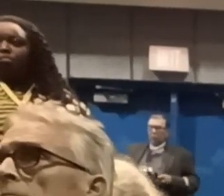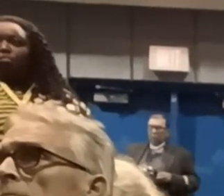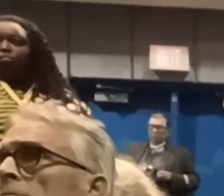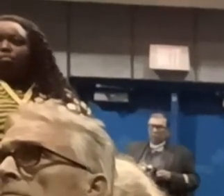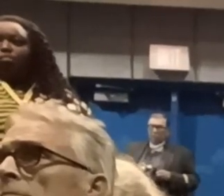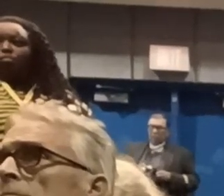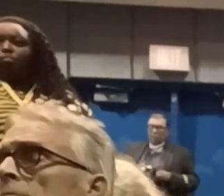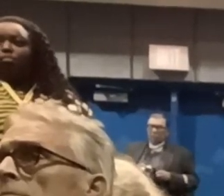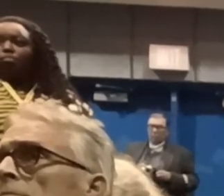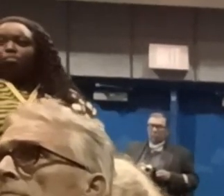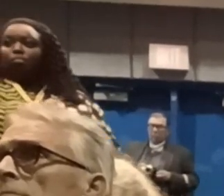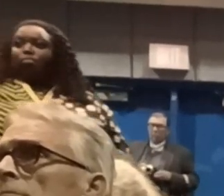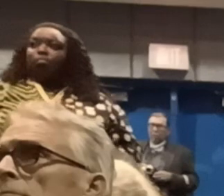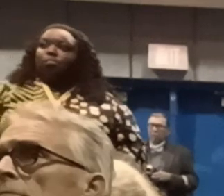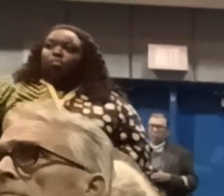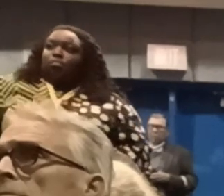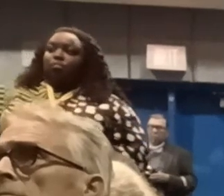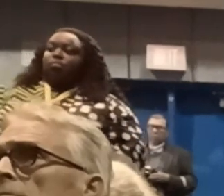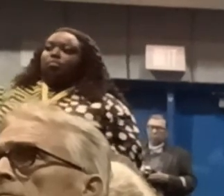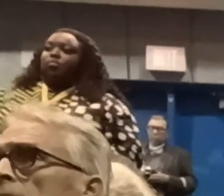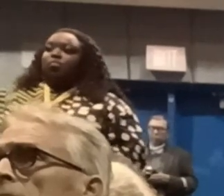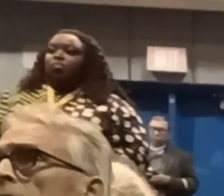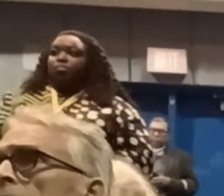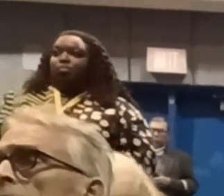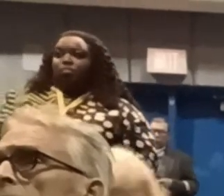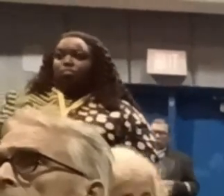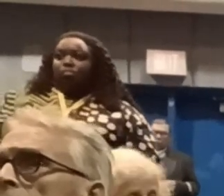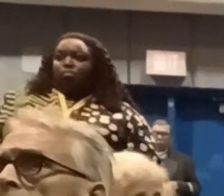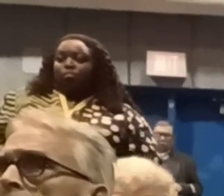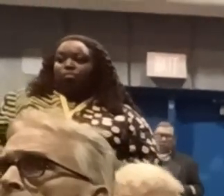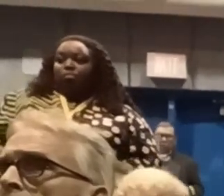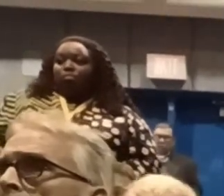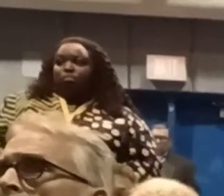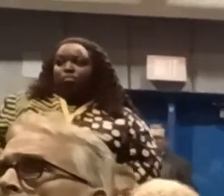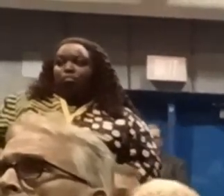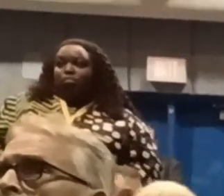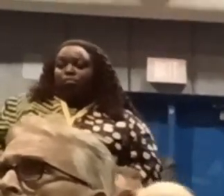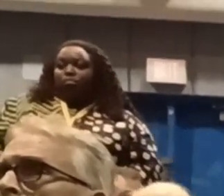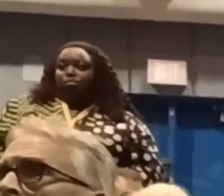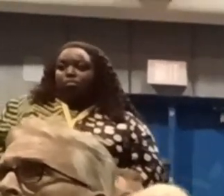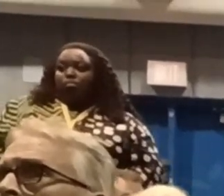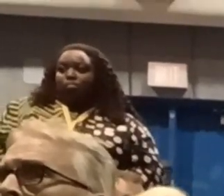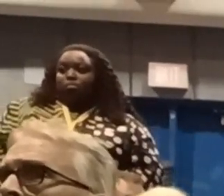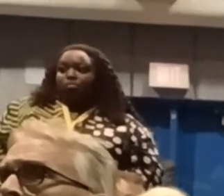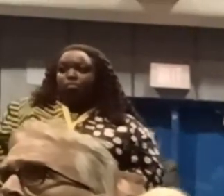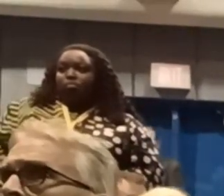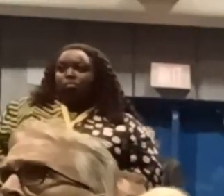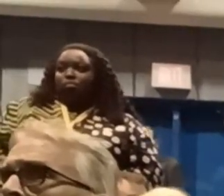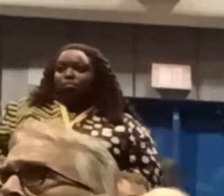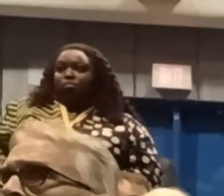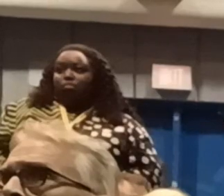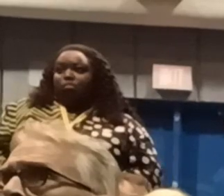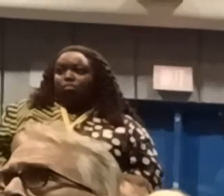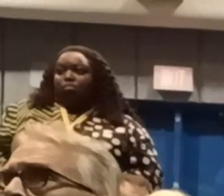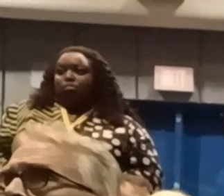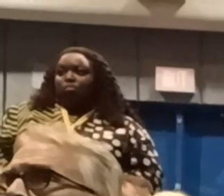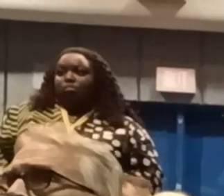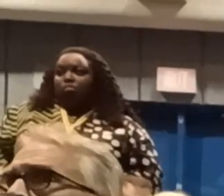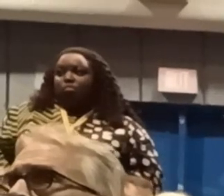it says expanded area of landscape create linkage to Franklin Park. I'm wondering if there's any discussion of improving